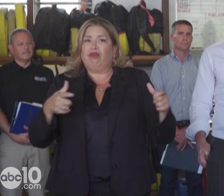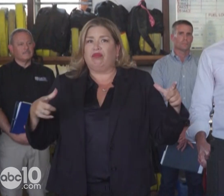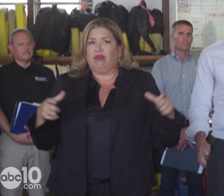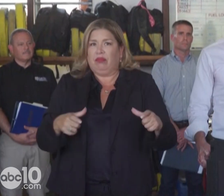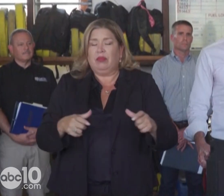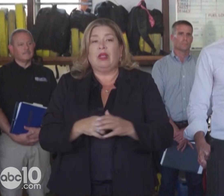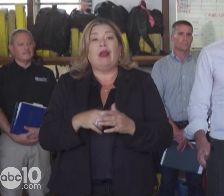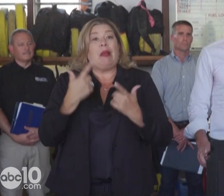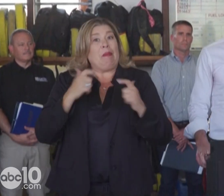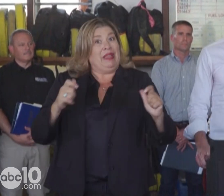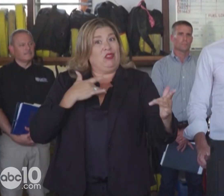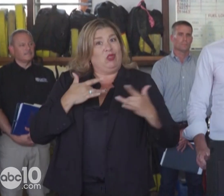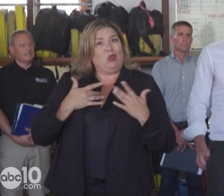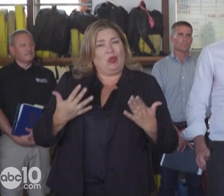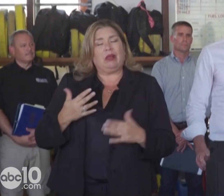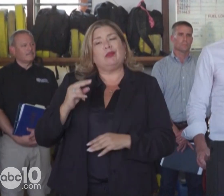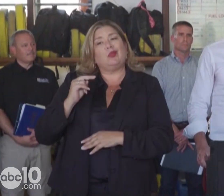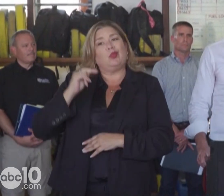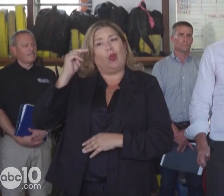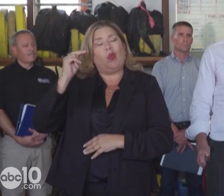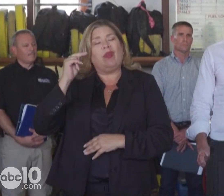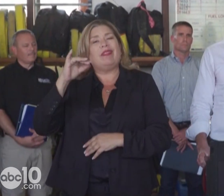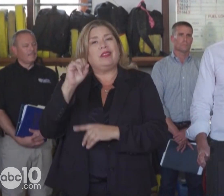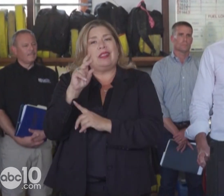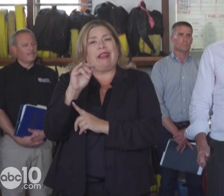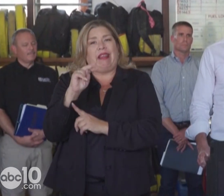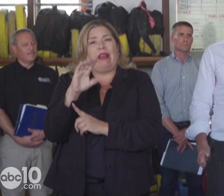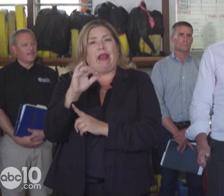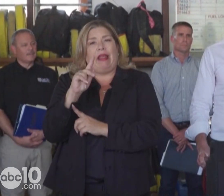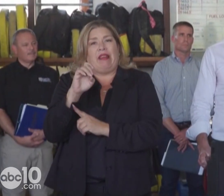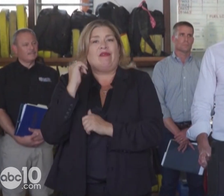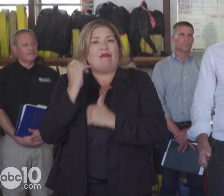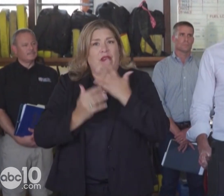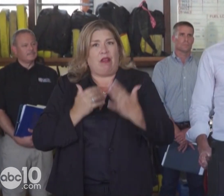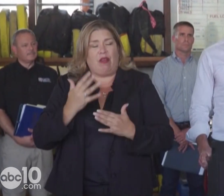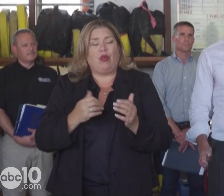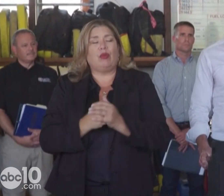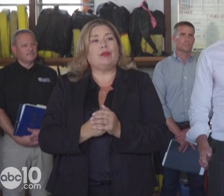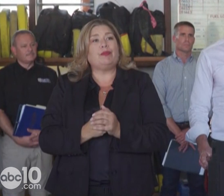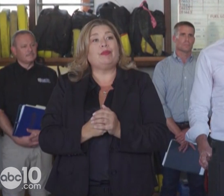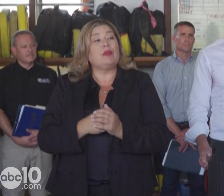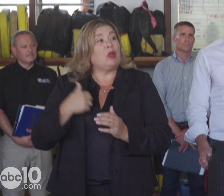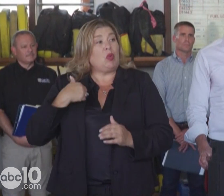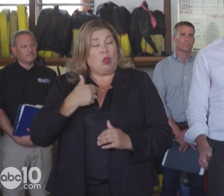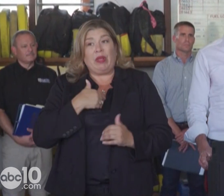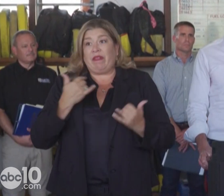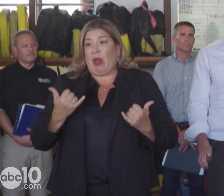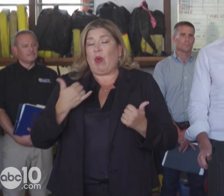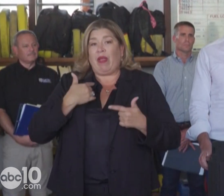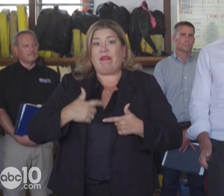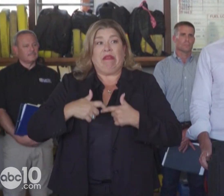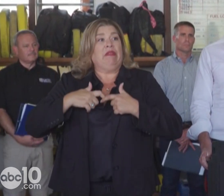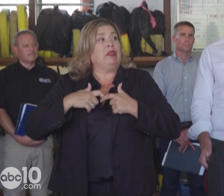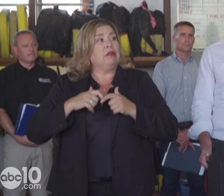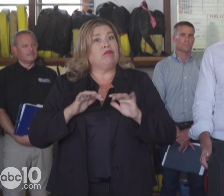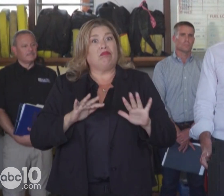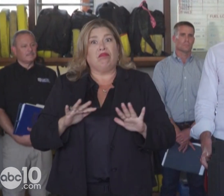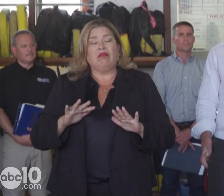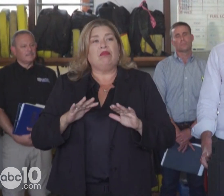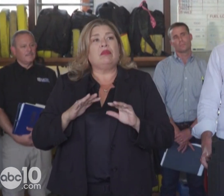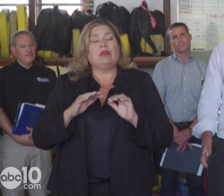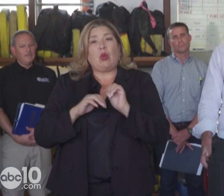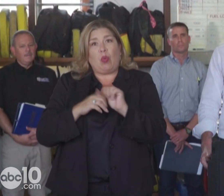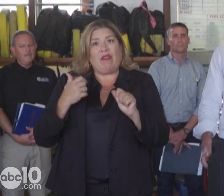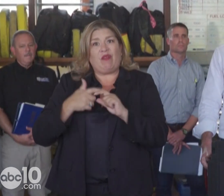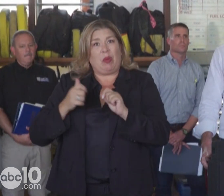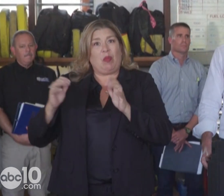The biggest concern, obviously, in the northern part of the state is Kincade. And while we are enjoying a moment of respite away from